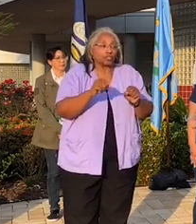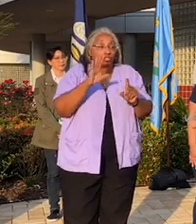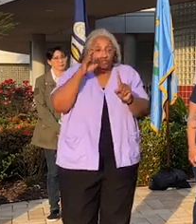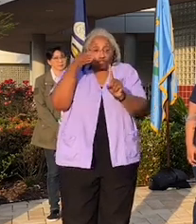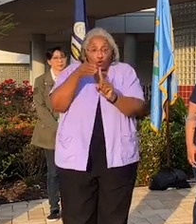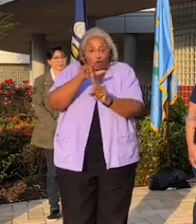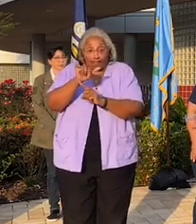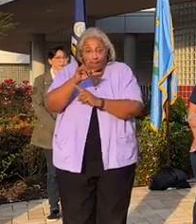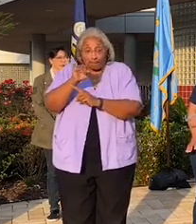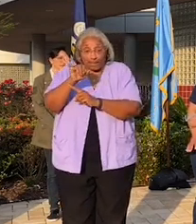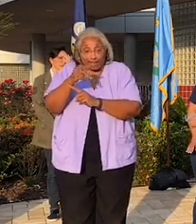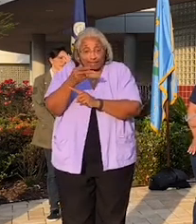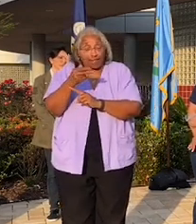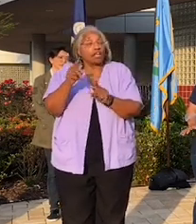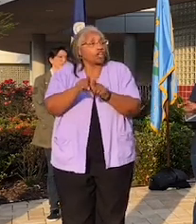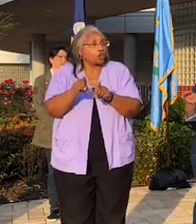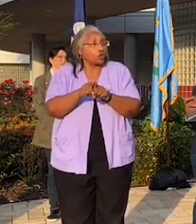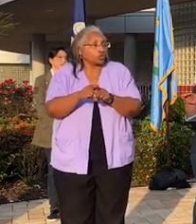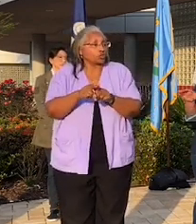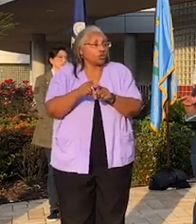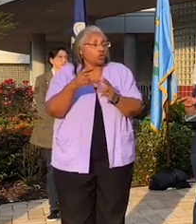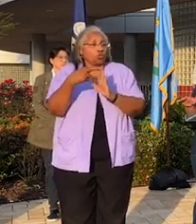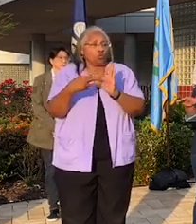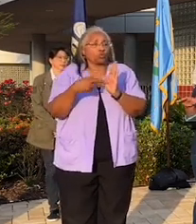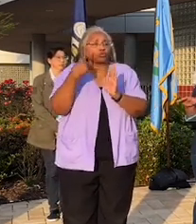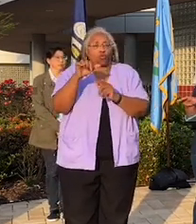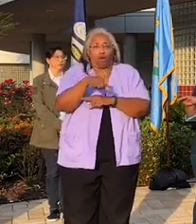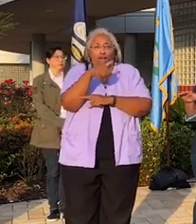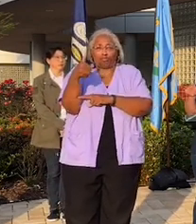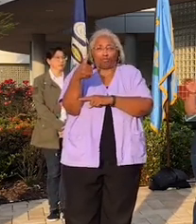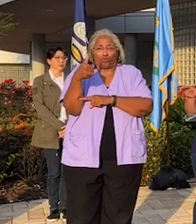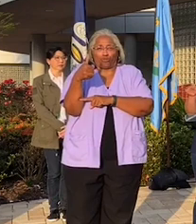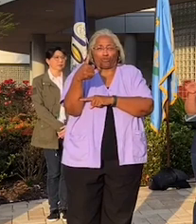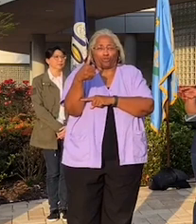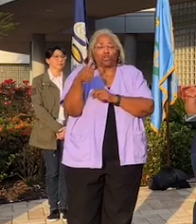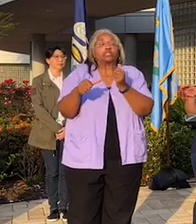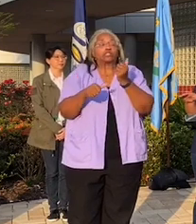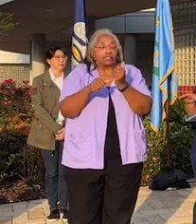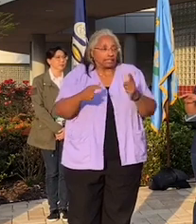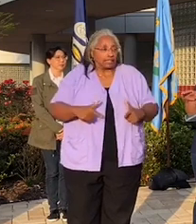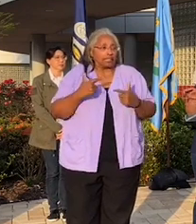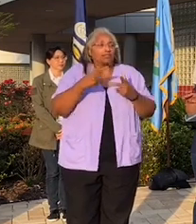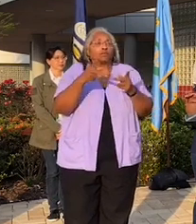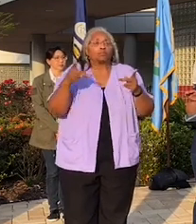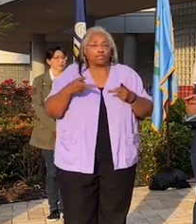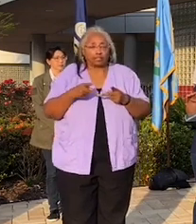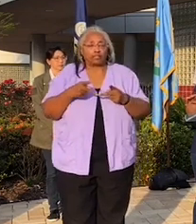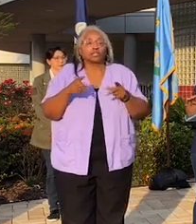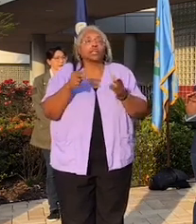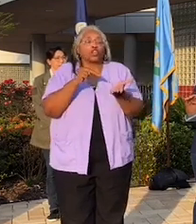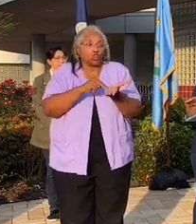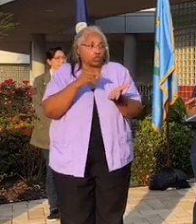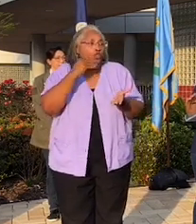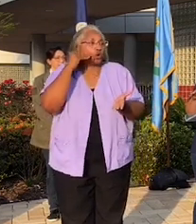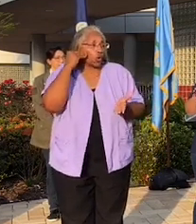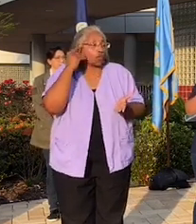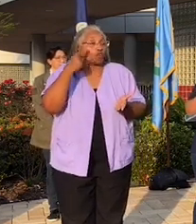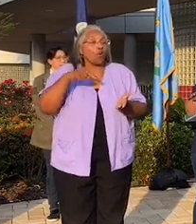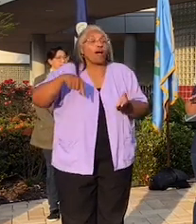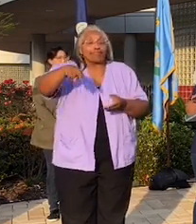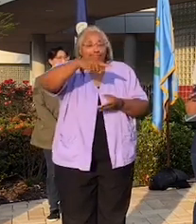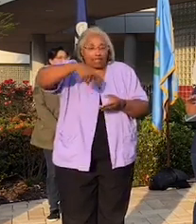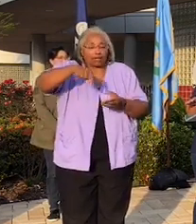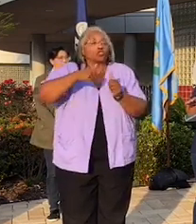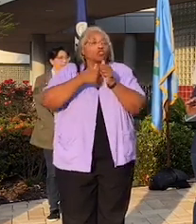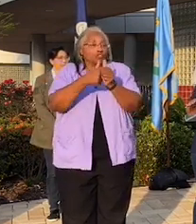as it relates to guidelines for other assisted living facilities and nursing homes to follow. We